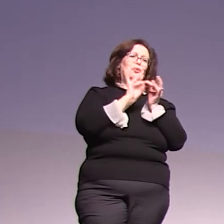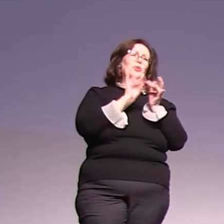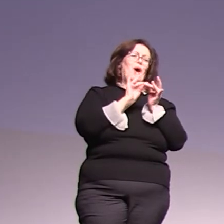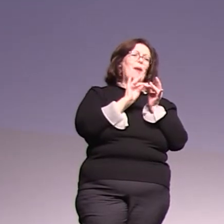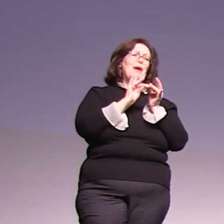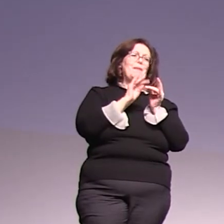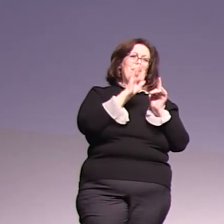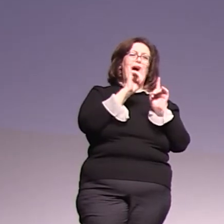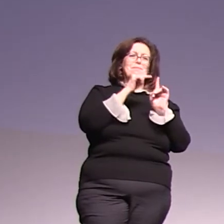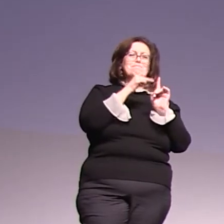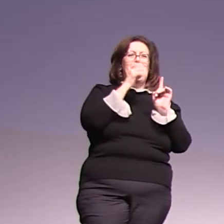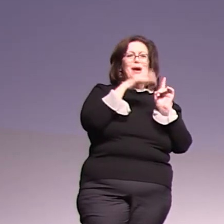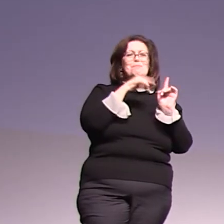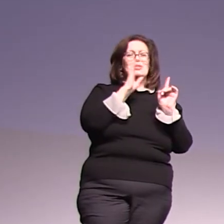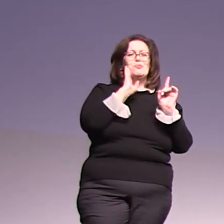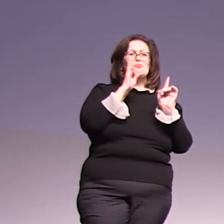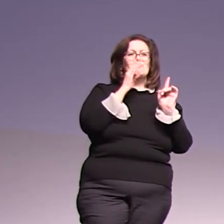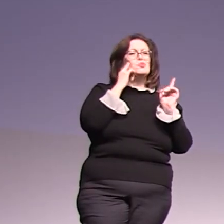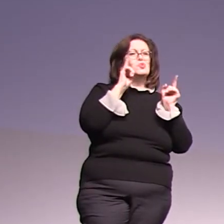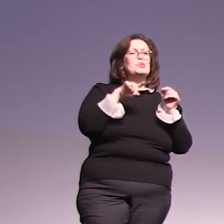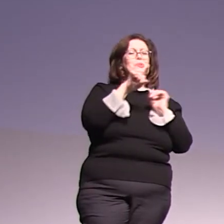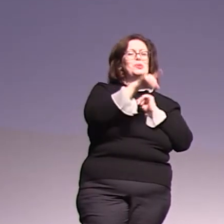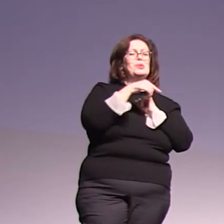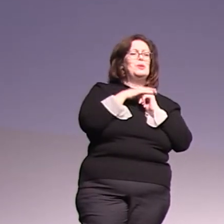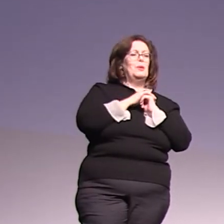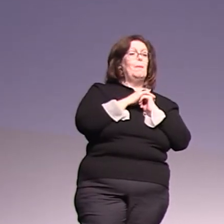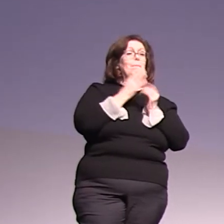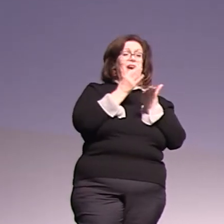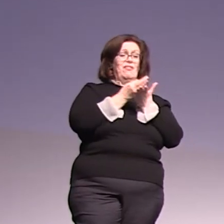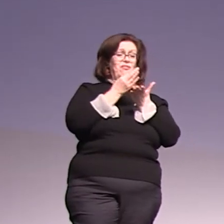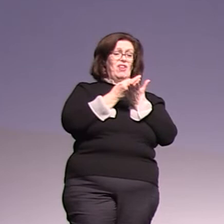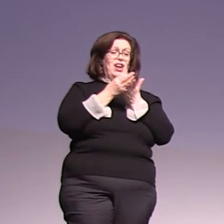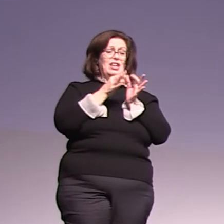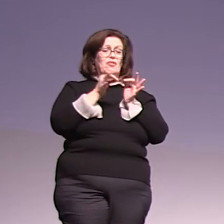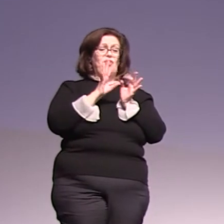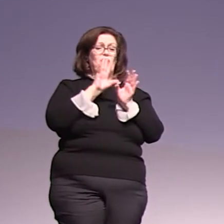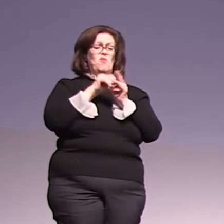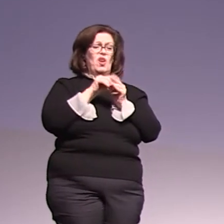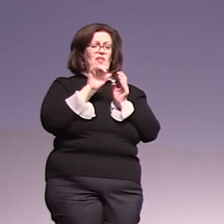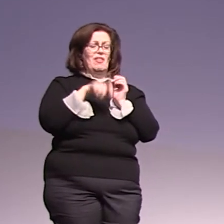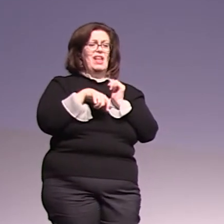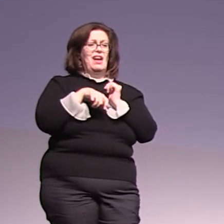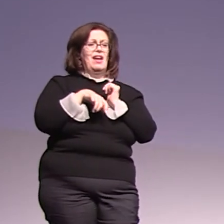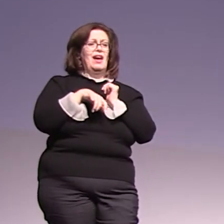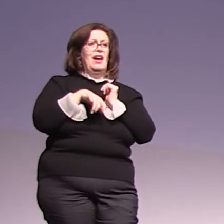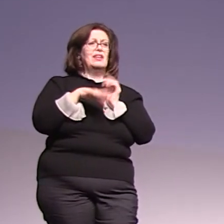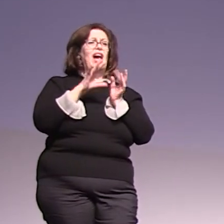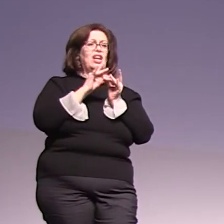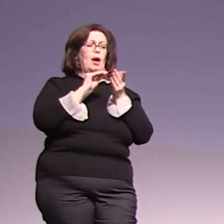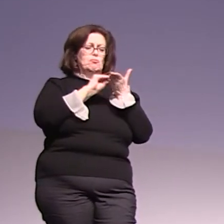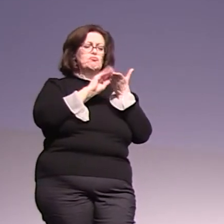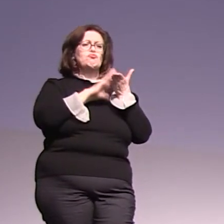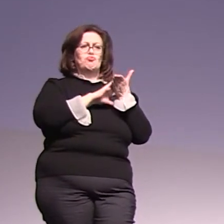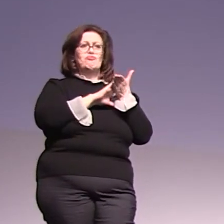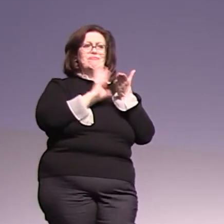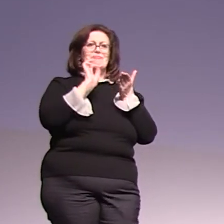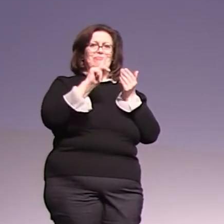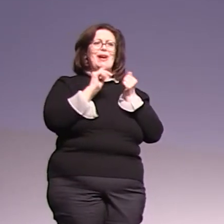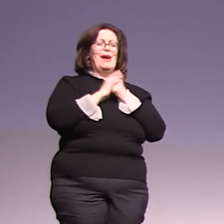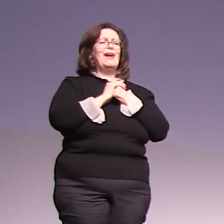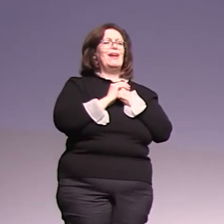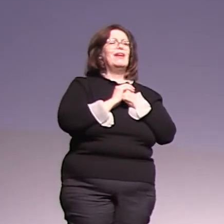say. But one of the ways that we can address that in a funding formula, hypothetically, and we will take that comment for the record, is